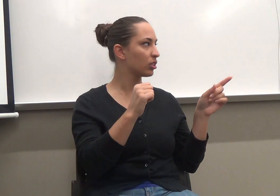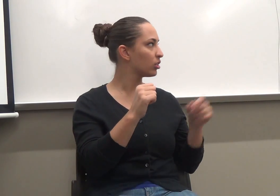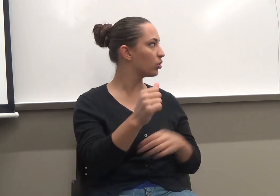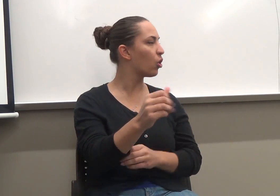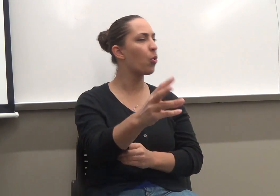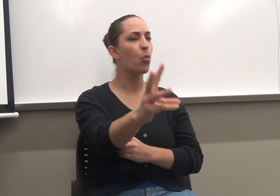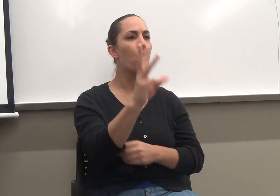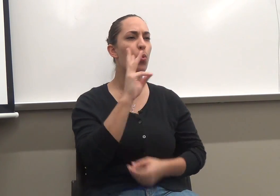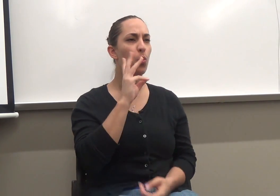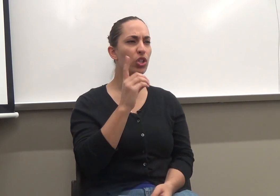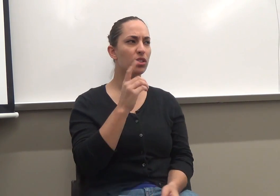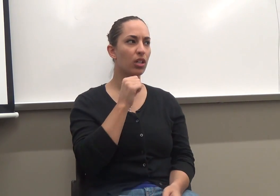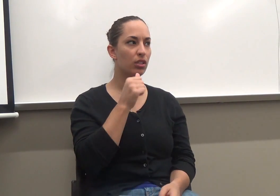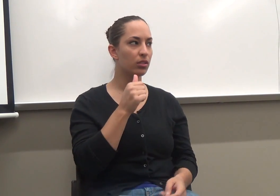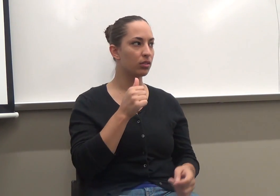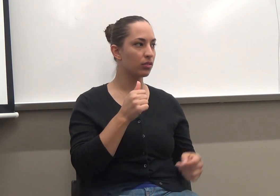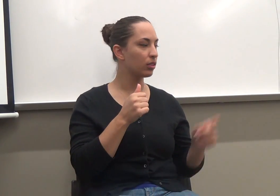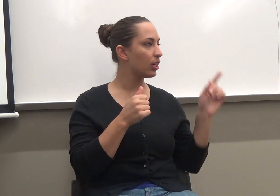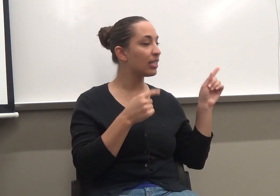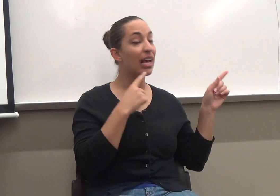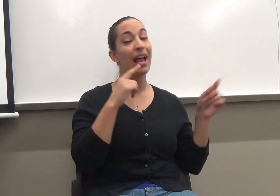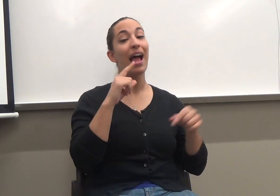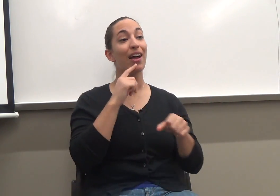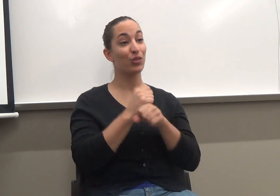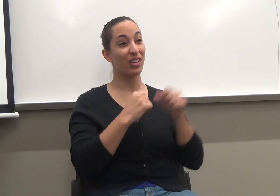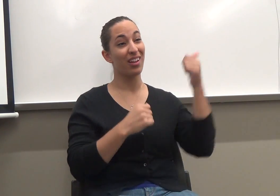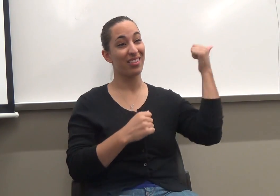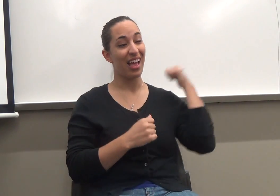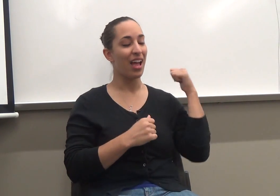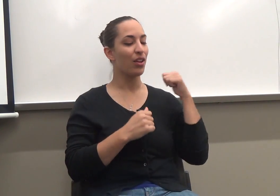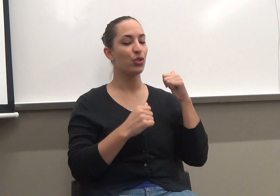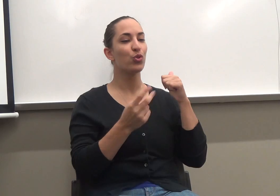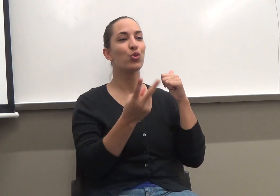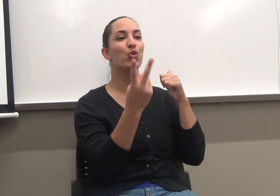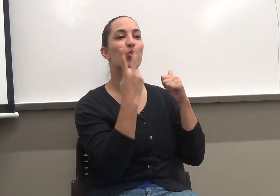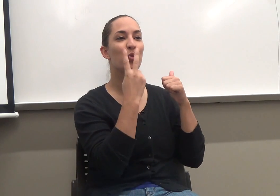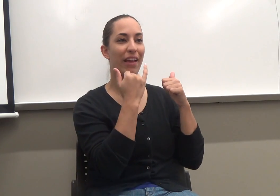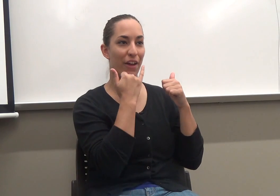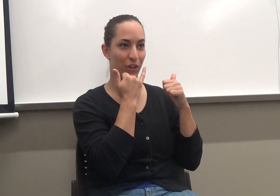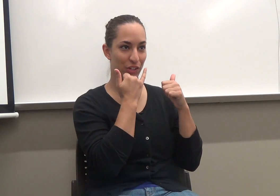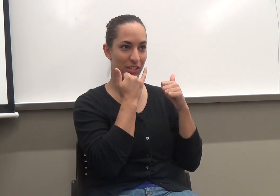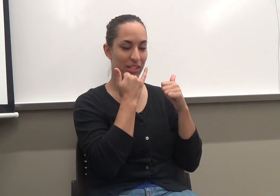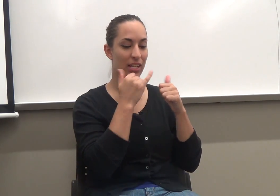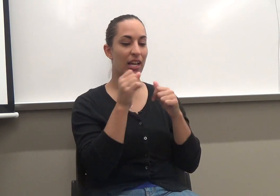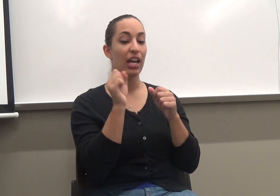That's two errors actually. You can fix it out to is not.